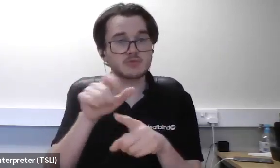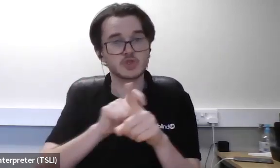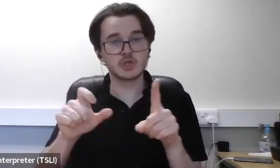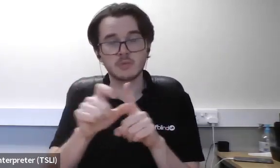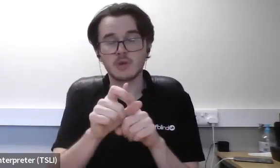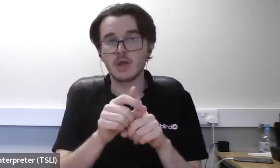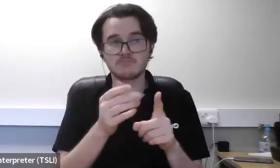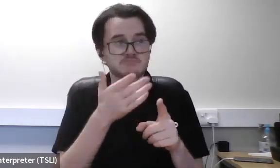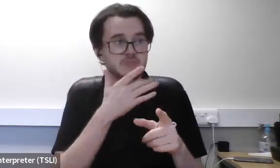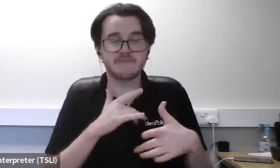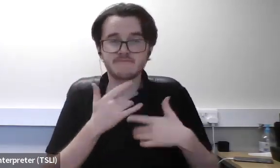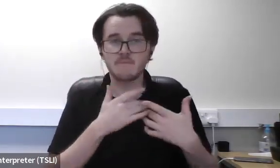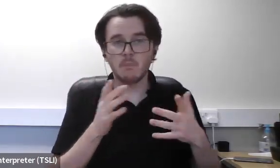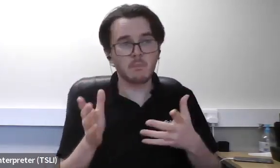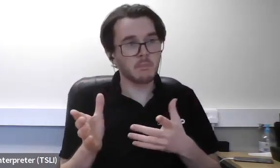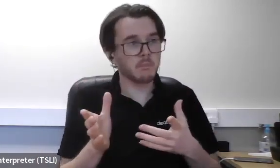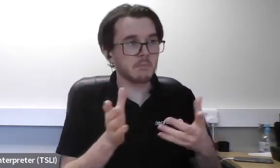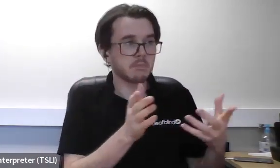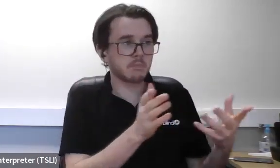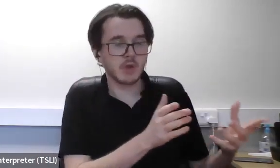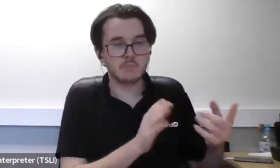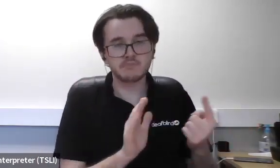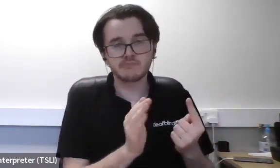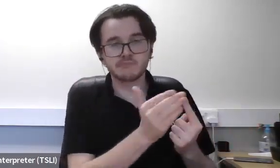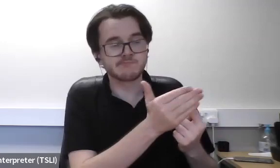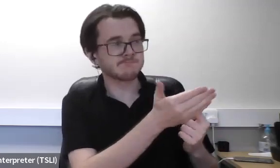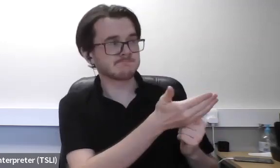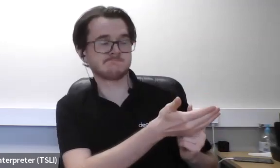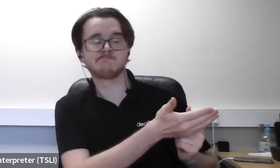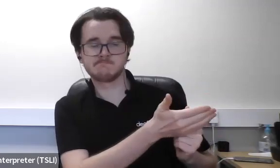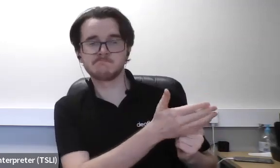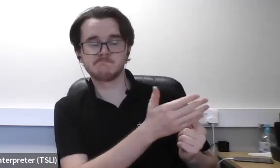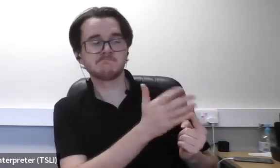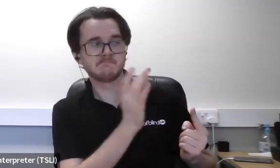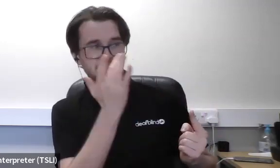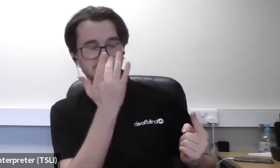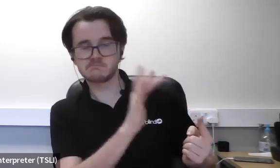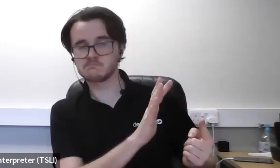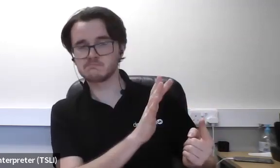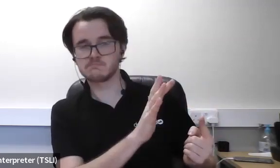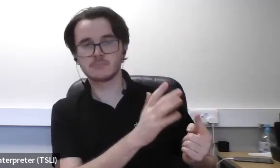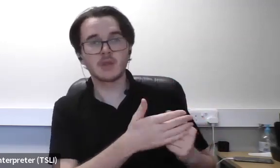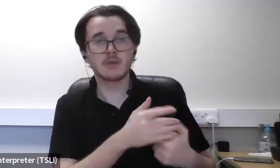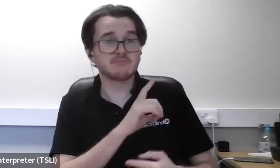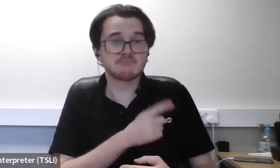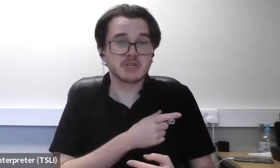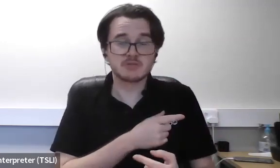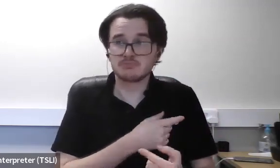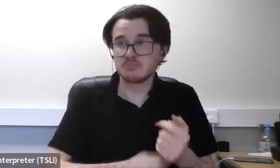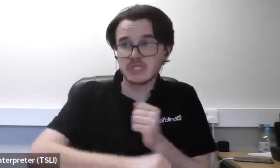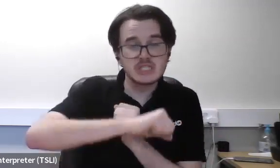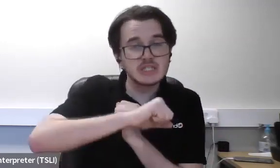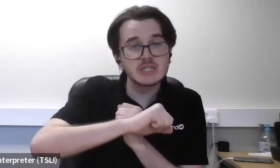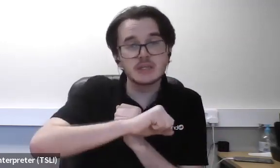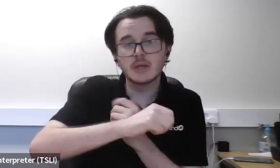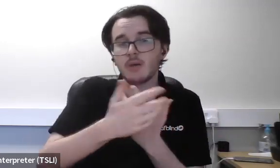cruelly marginalised and isolated. What with shielding and staying at